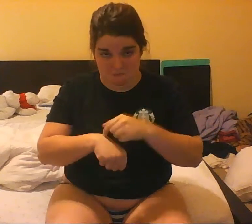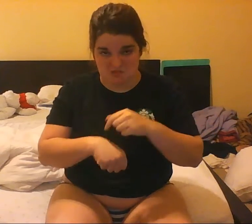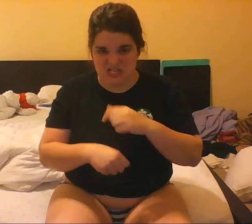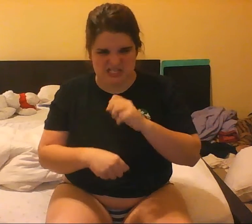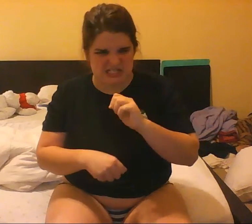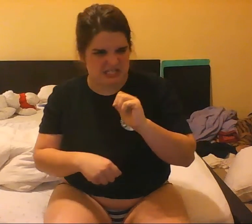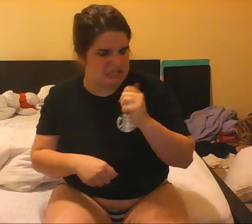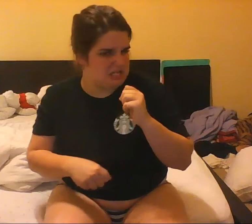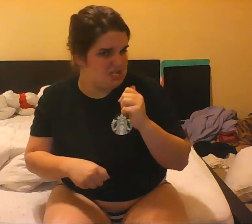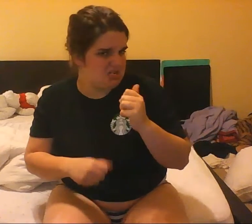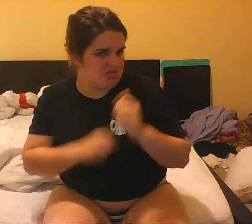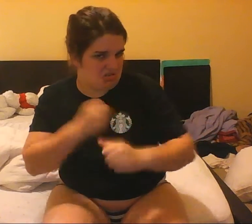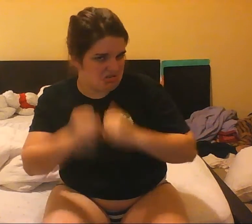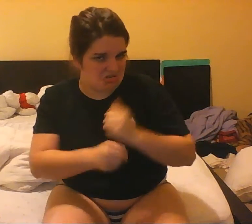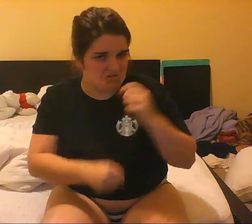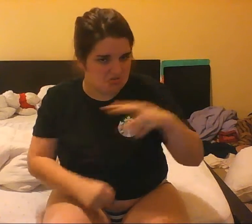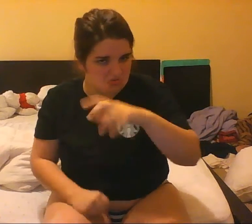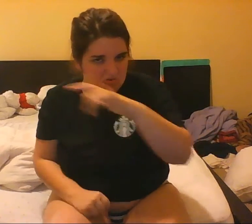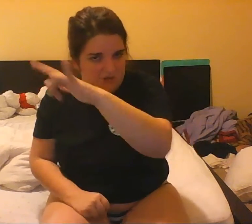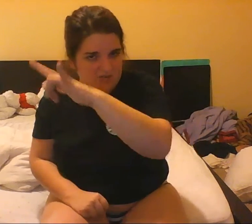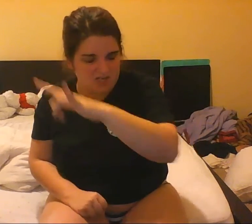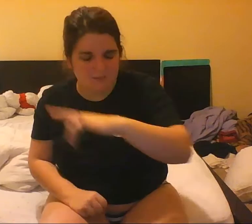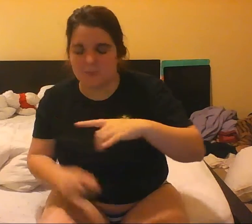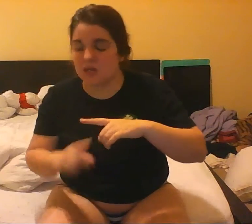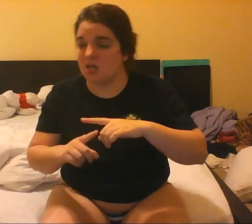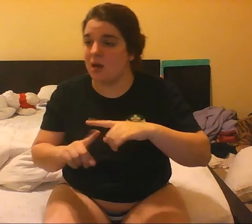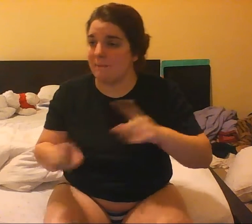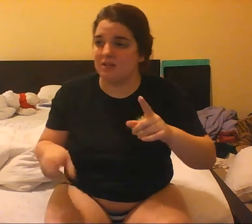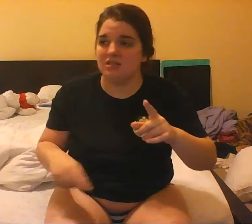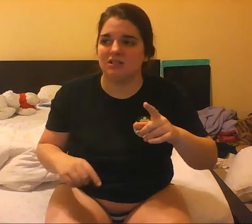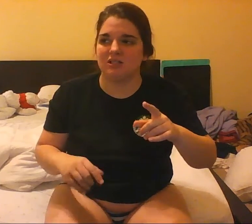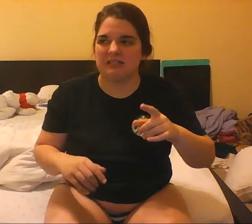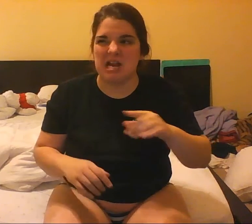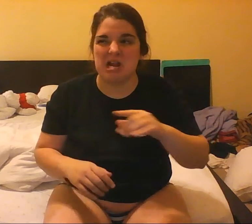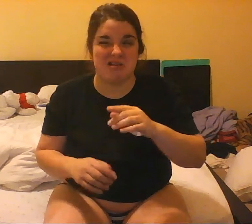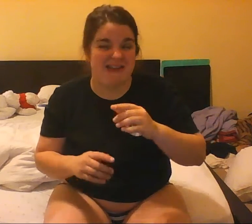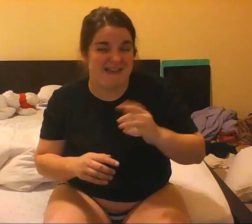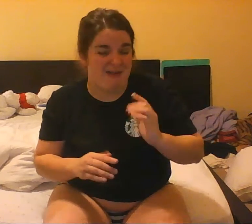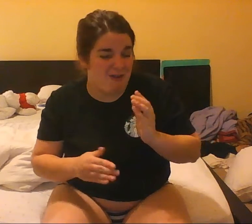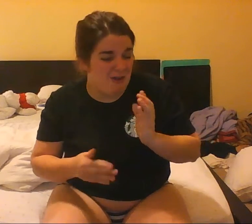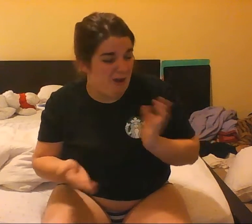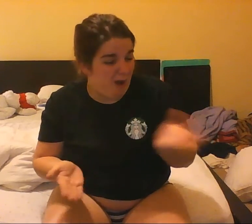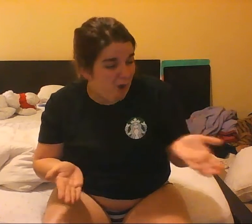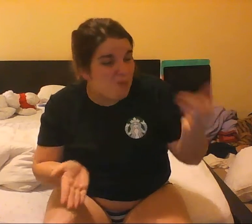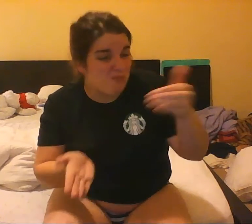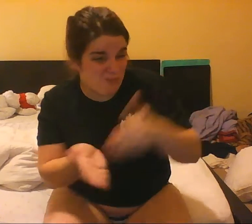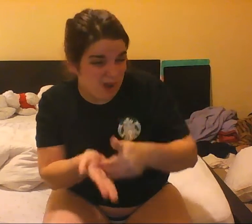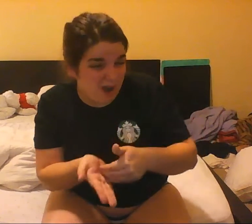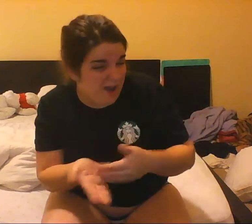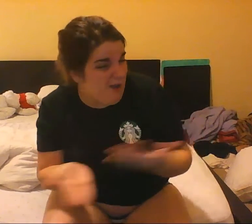there. And at one point in the movie, I remember her saying, you've murdered me. This is a death sentence. And I thought, yeah, kind of.